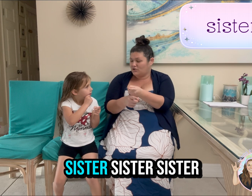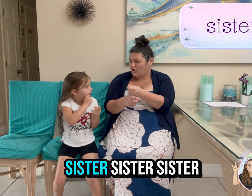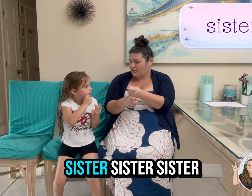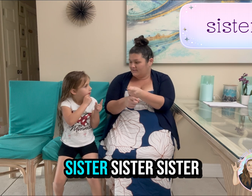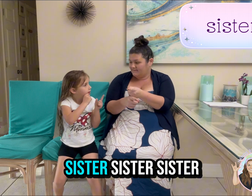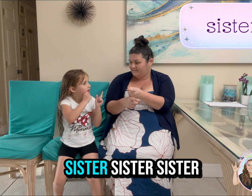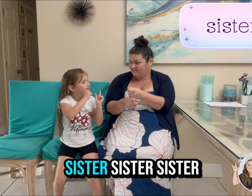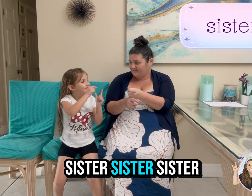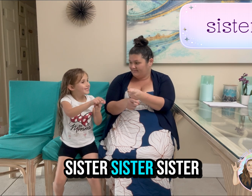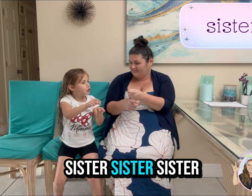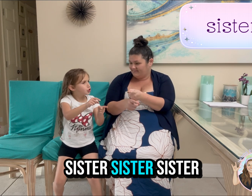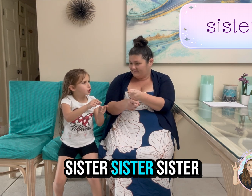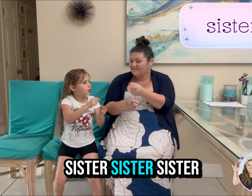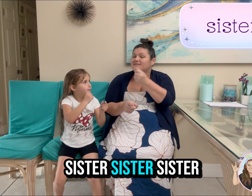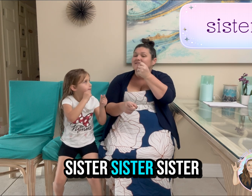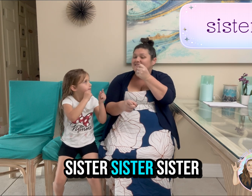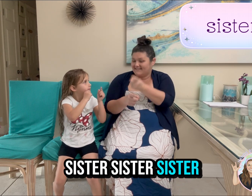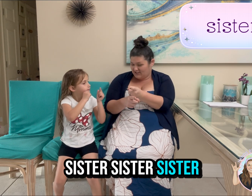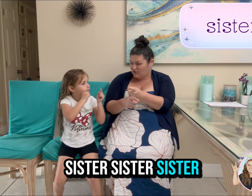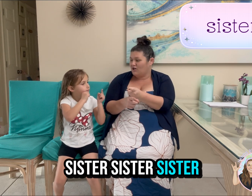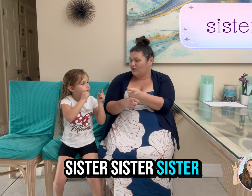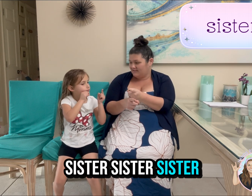Sister. Sister. Sister.